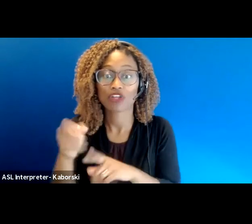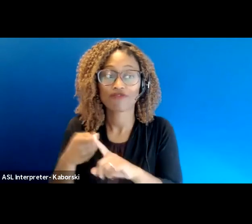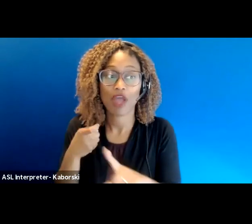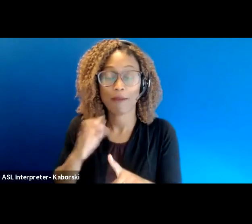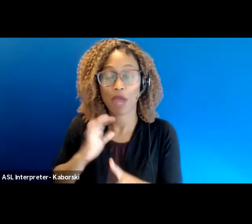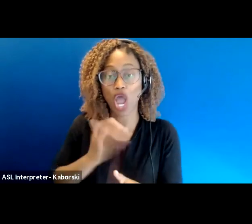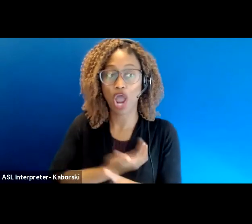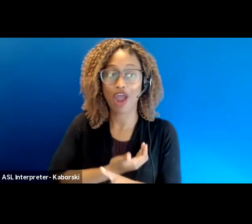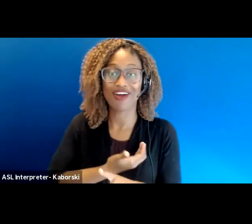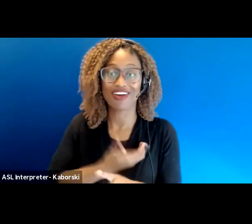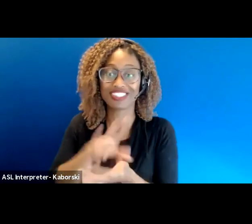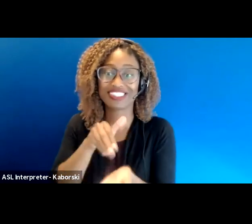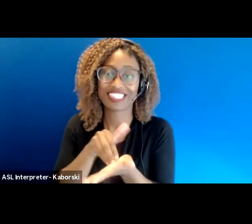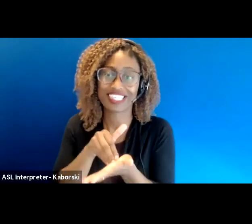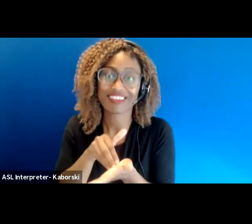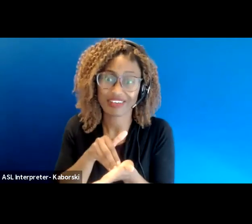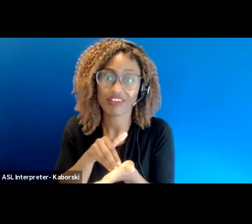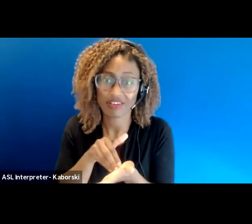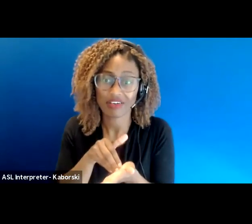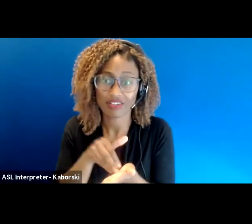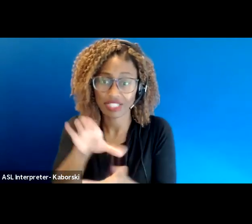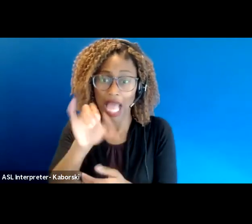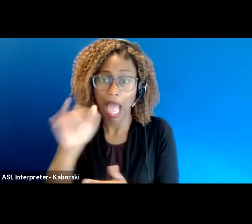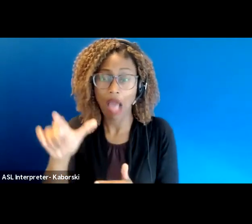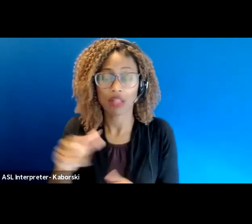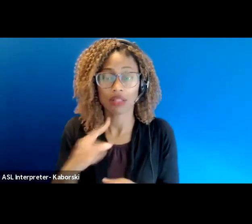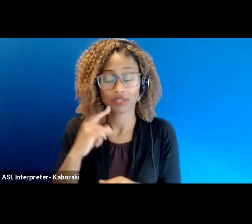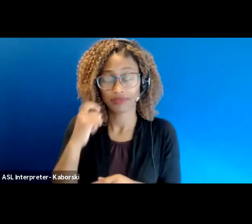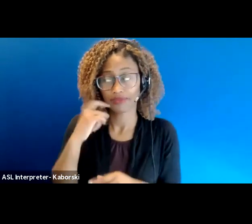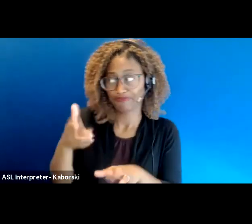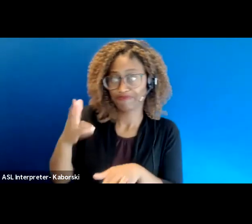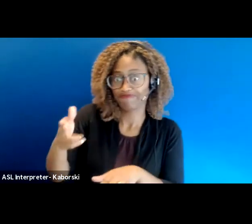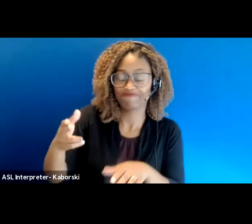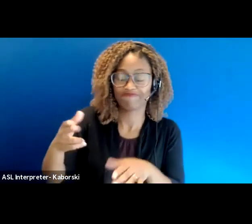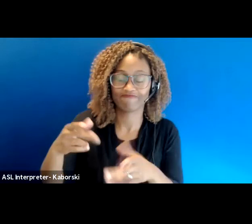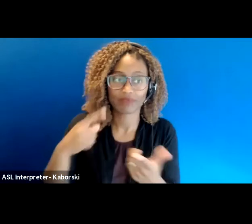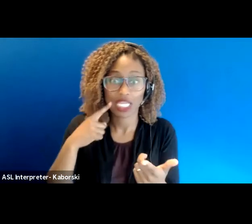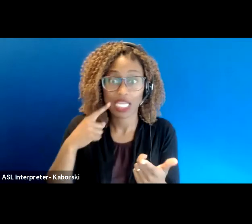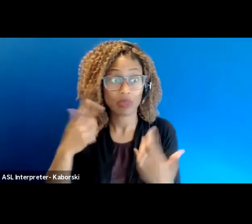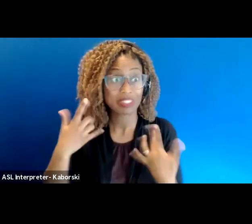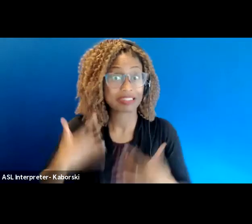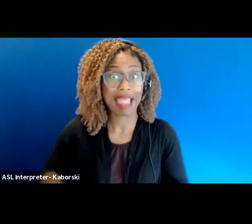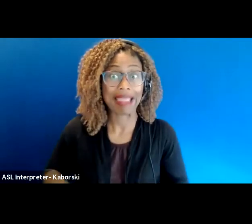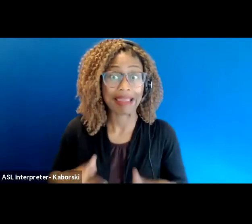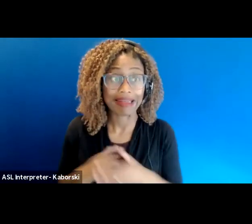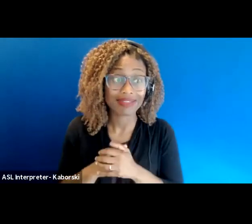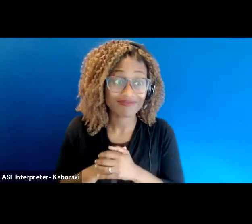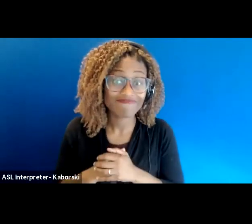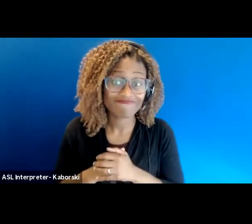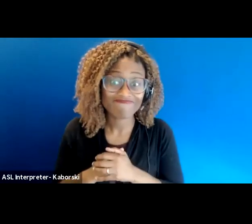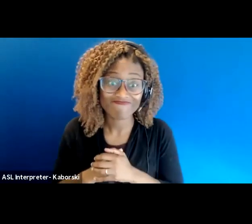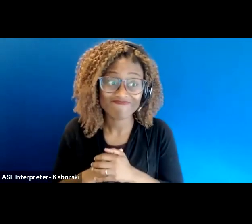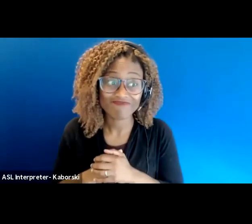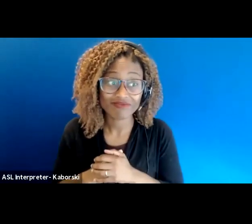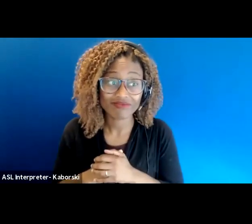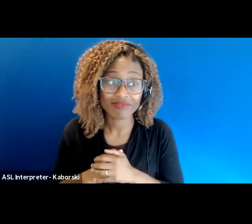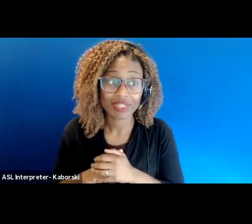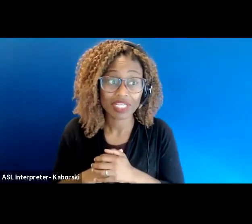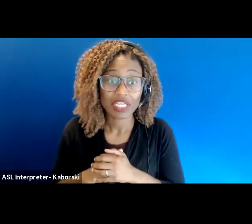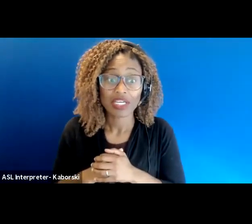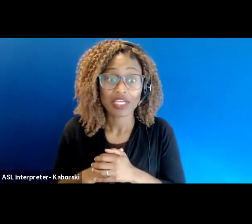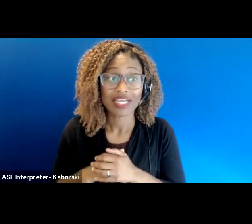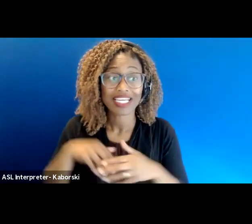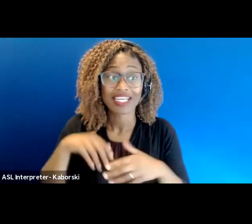our center. He was naked. He was in his